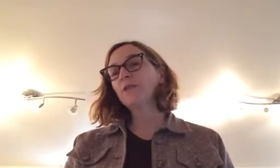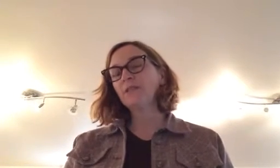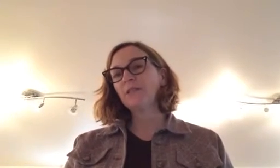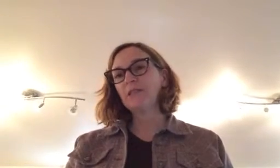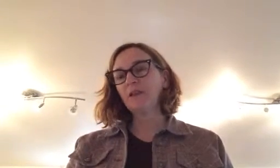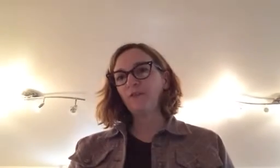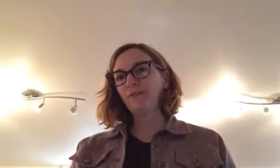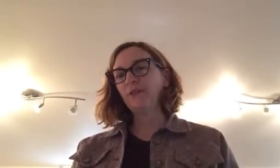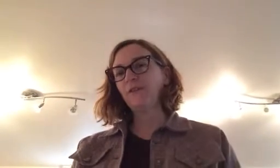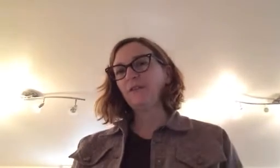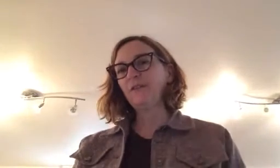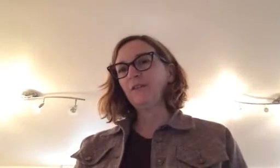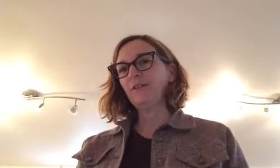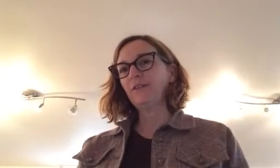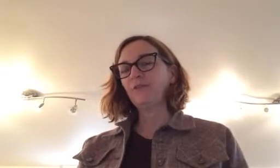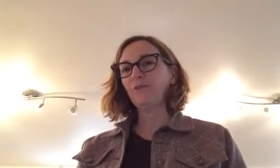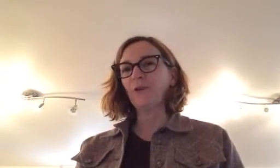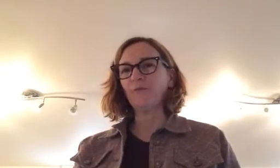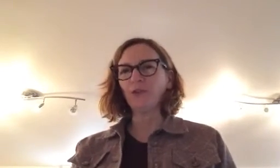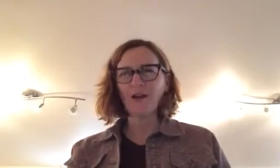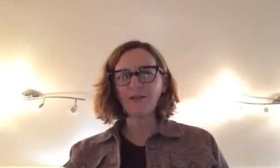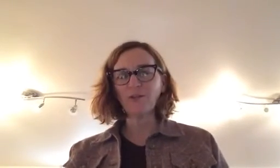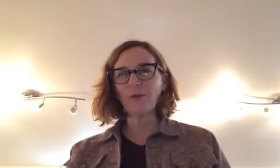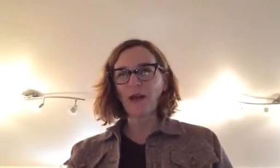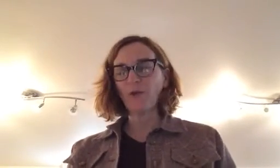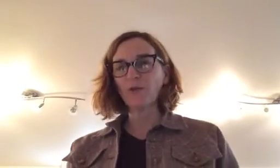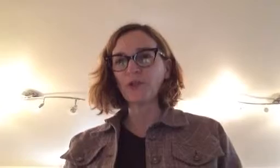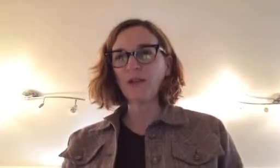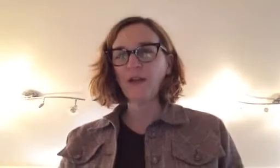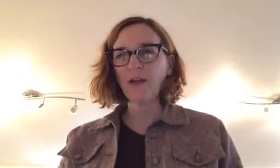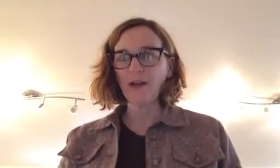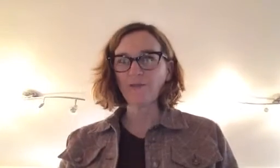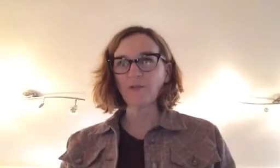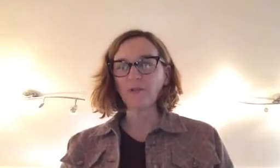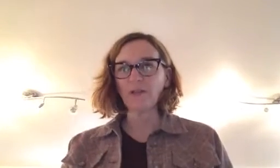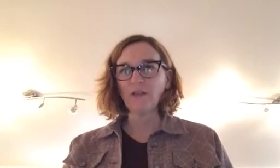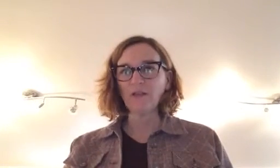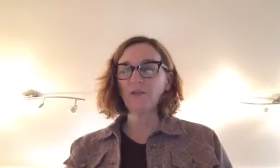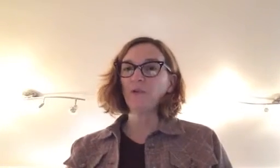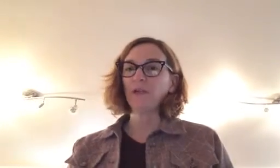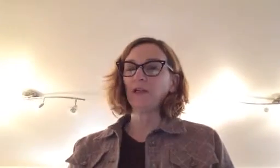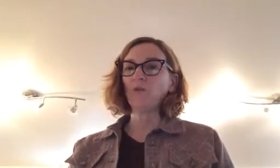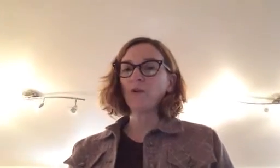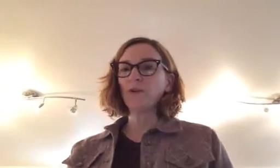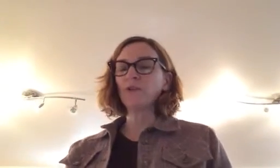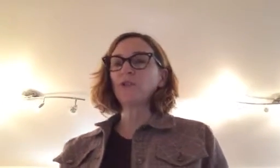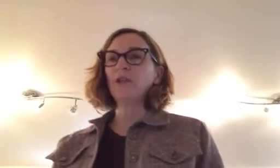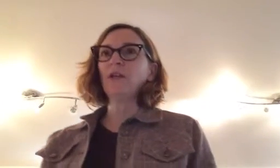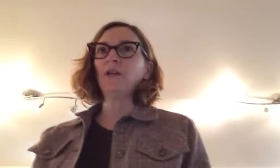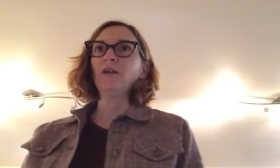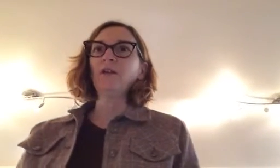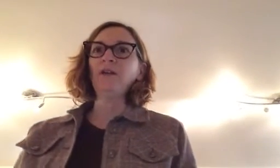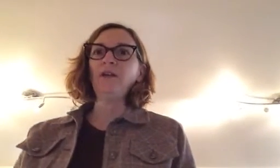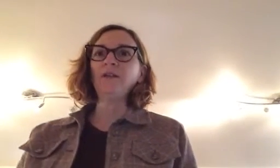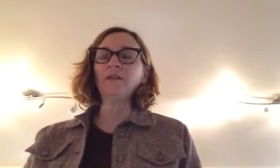divorces itself from the continental powers after the Napoleonic Wars.